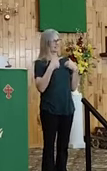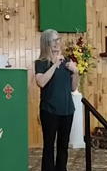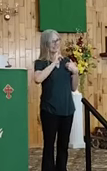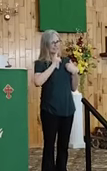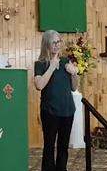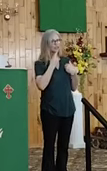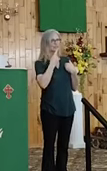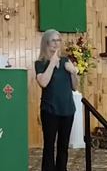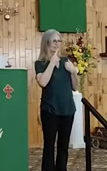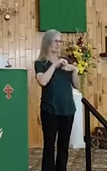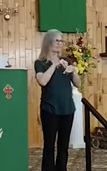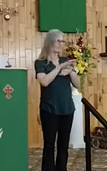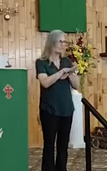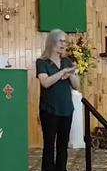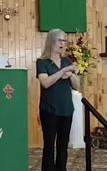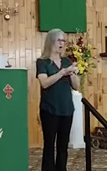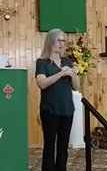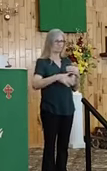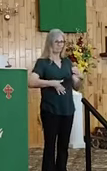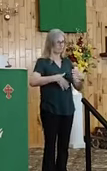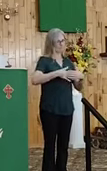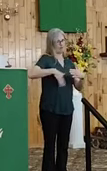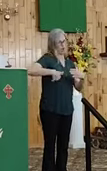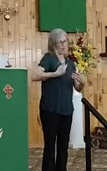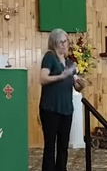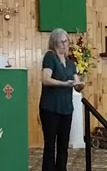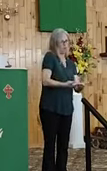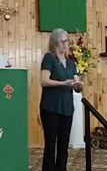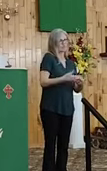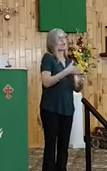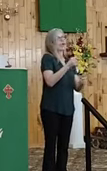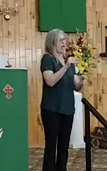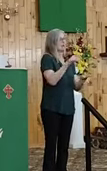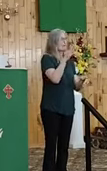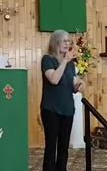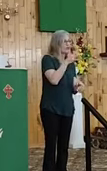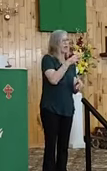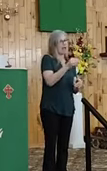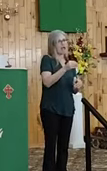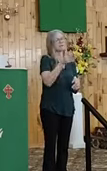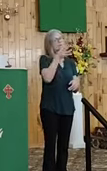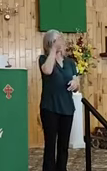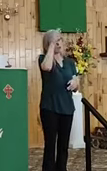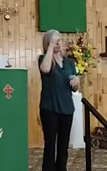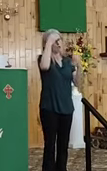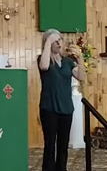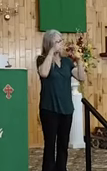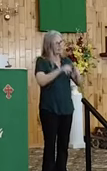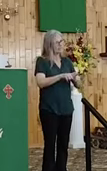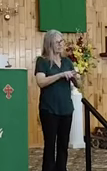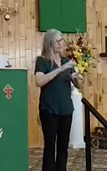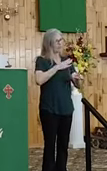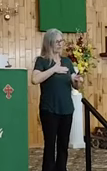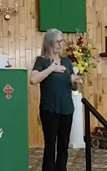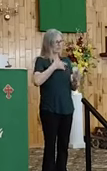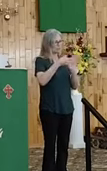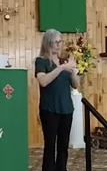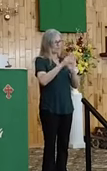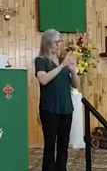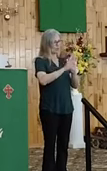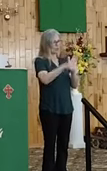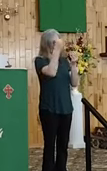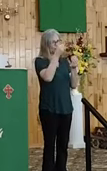life of the unborn, the mother's well-being, and parental consent. Please review this information